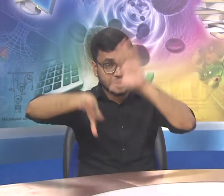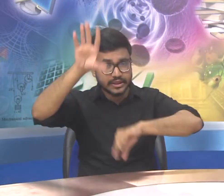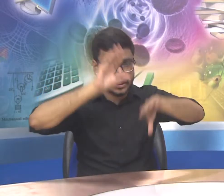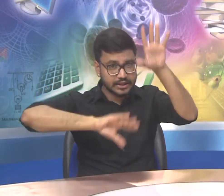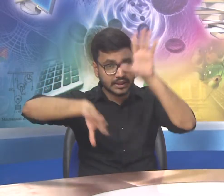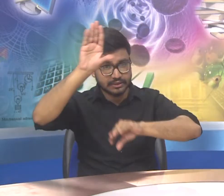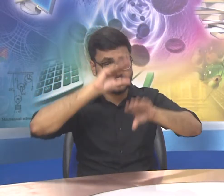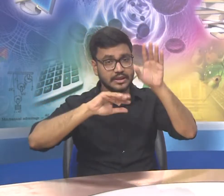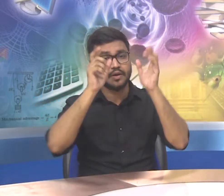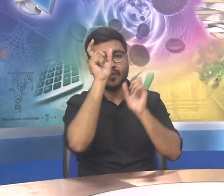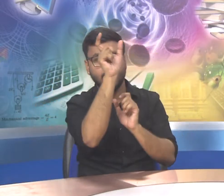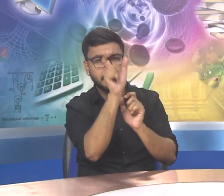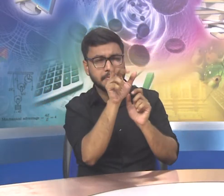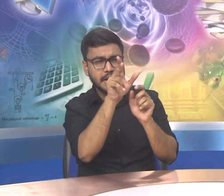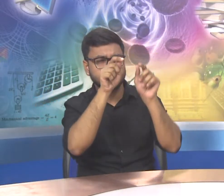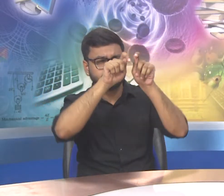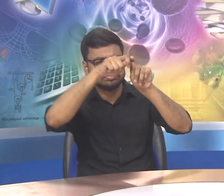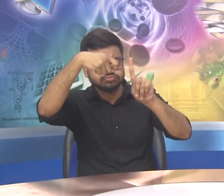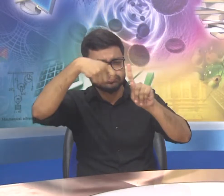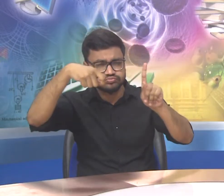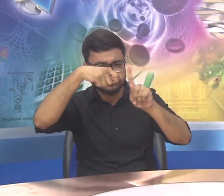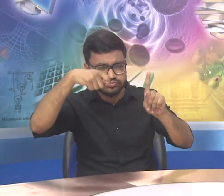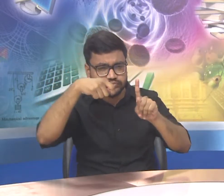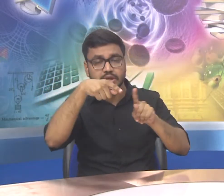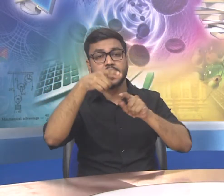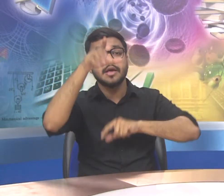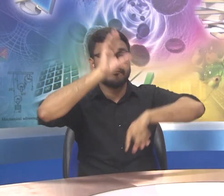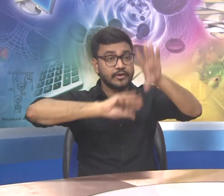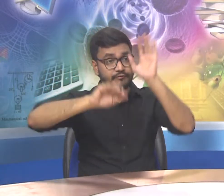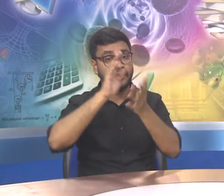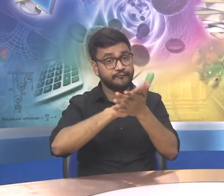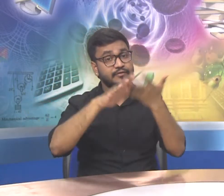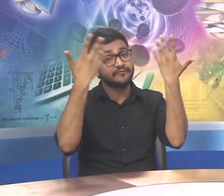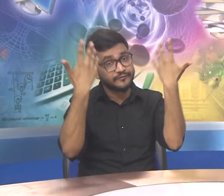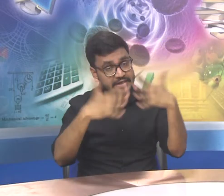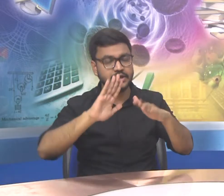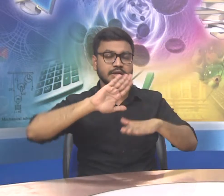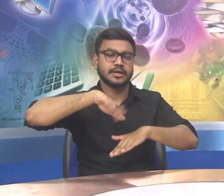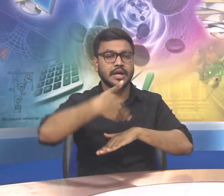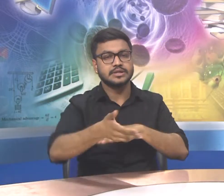Let's learn some difficult words before starting our part 2.